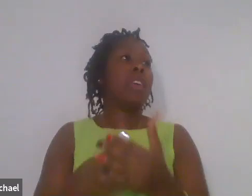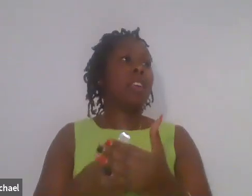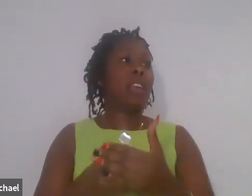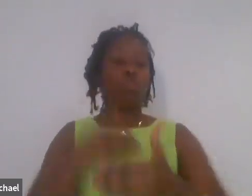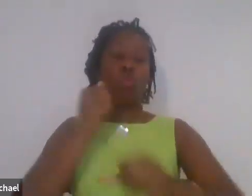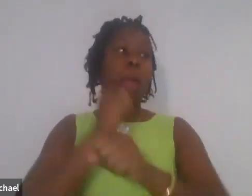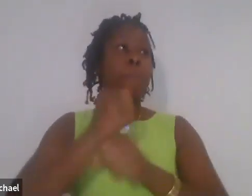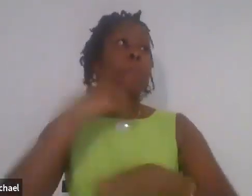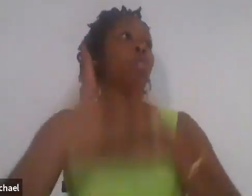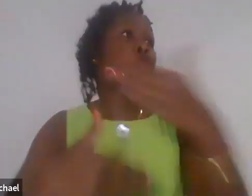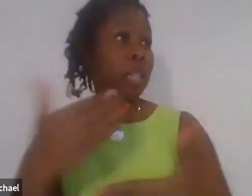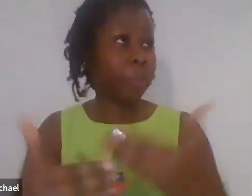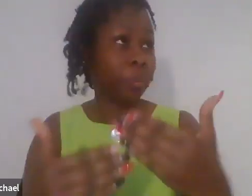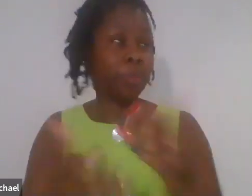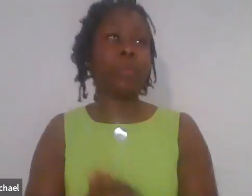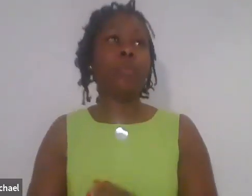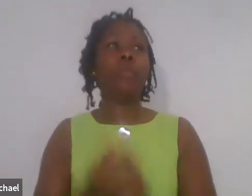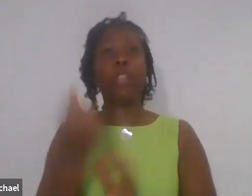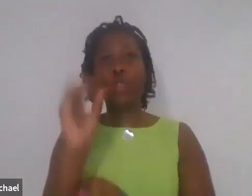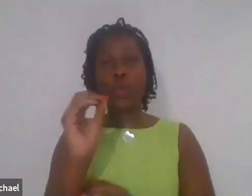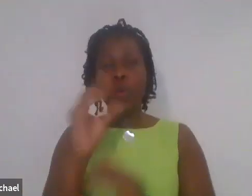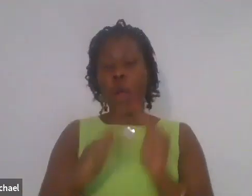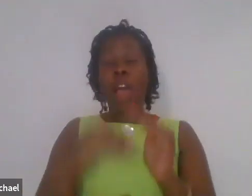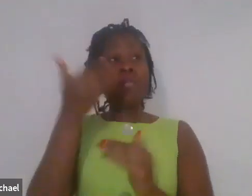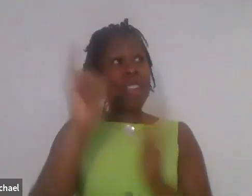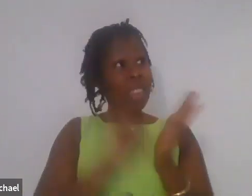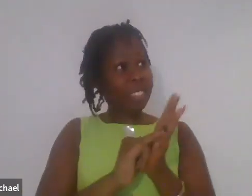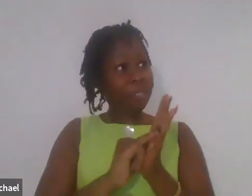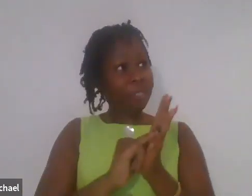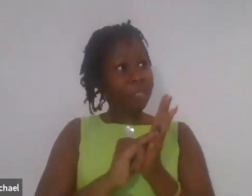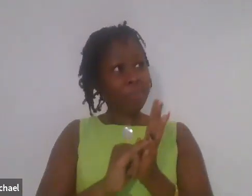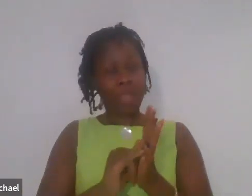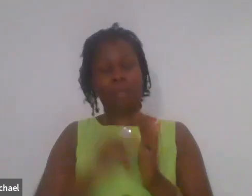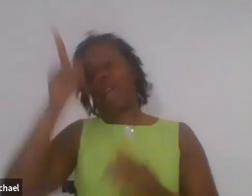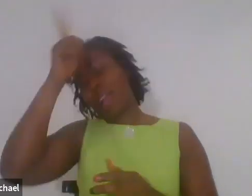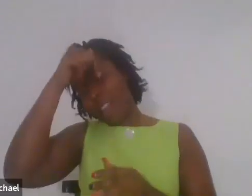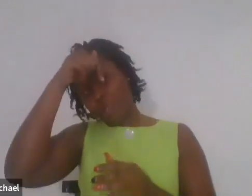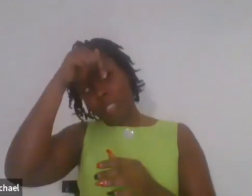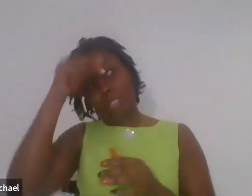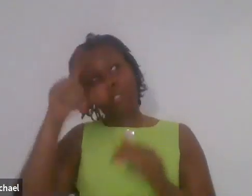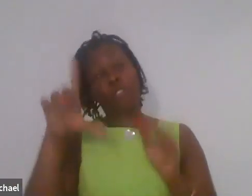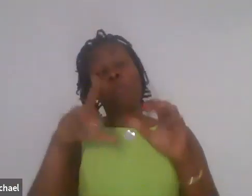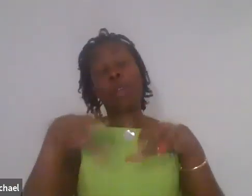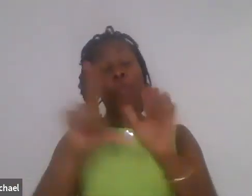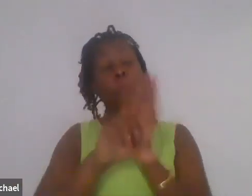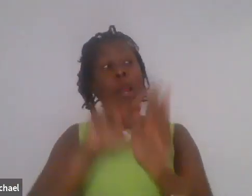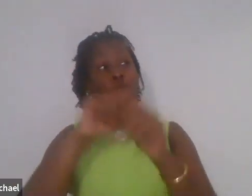I used to get some little allowances to keep me going. So after that, I graduated from diploma